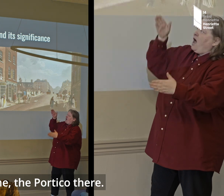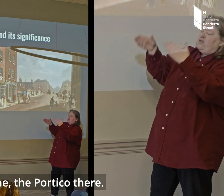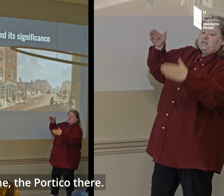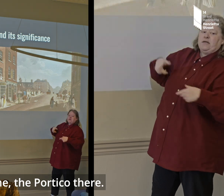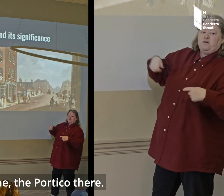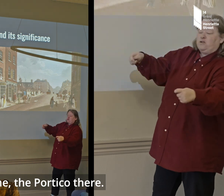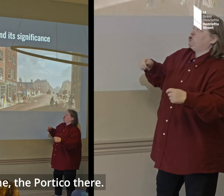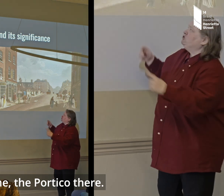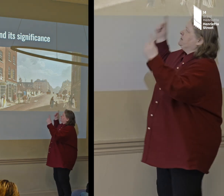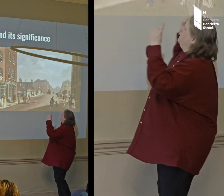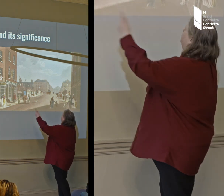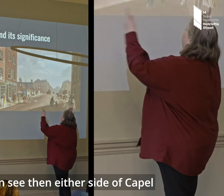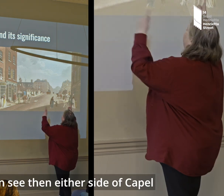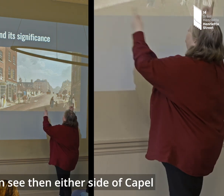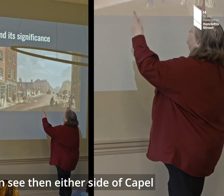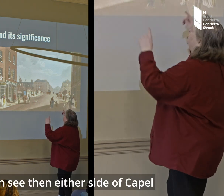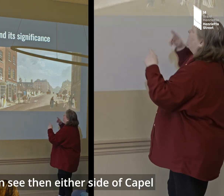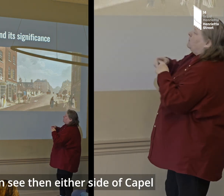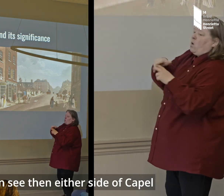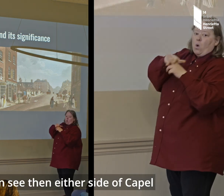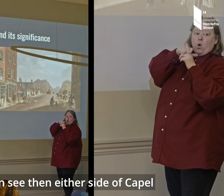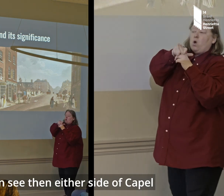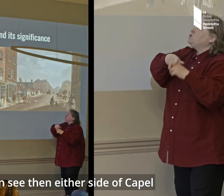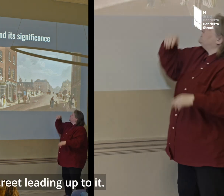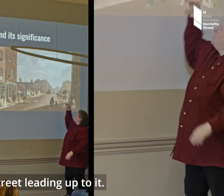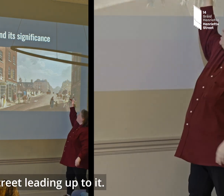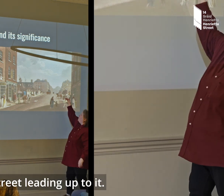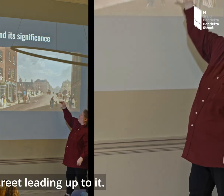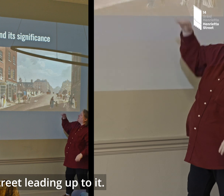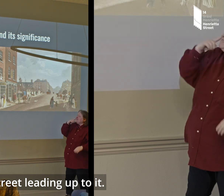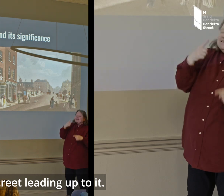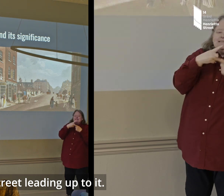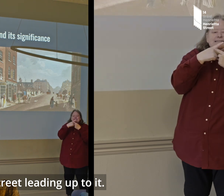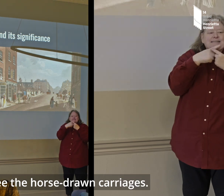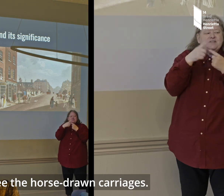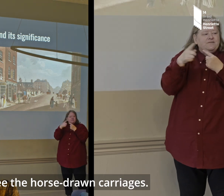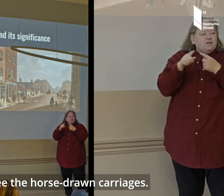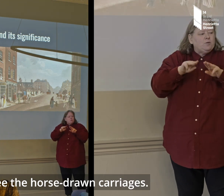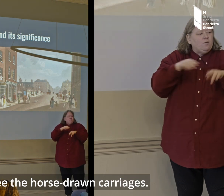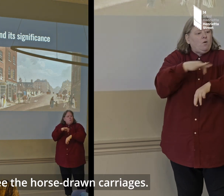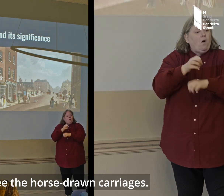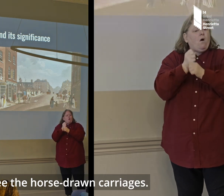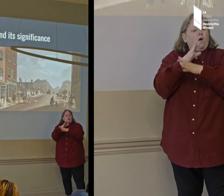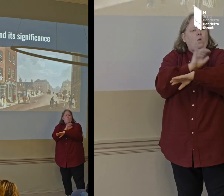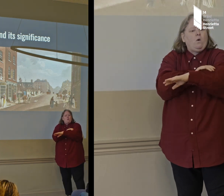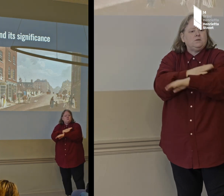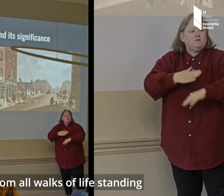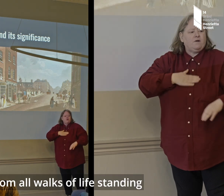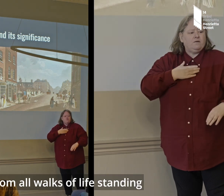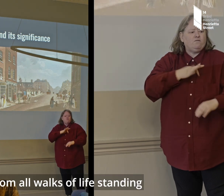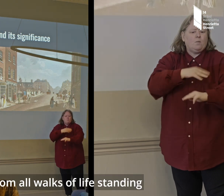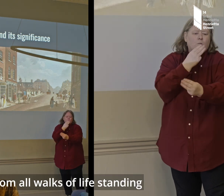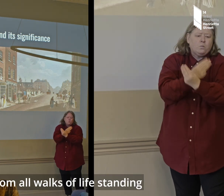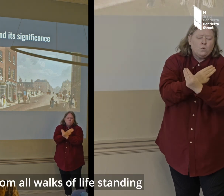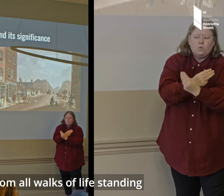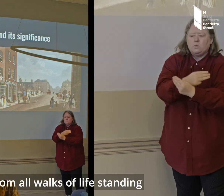and the portico there, and you can see then either side of Capel Street leading up to it, you can see the horse-drawn carriages, people from